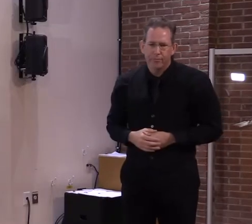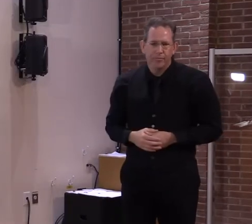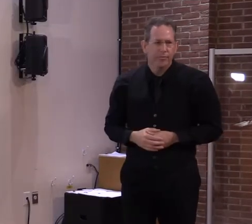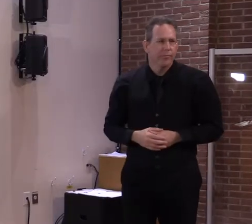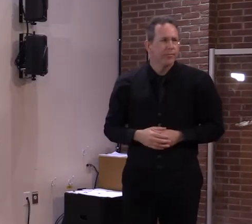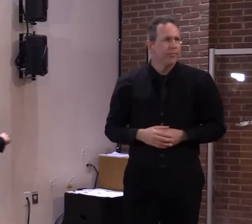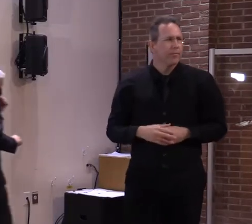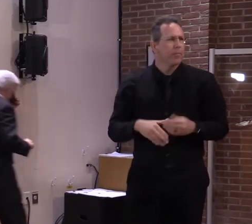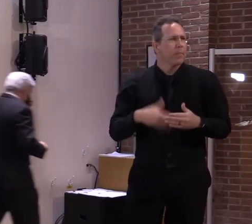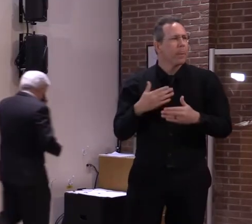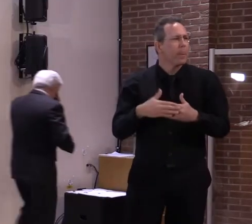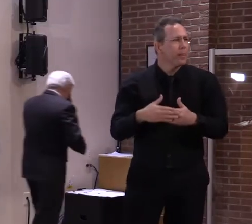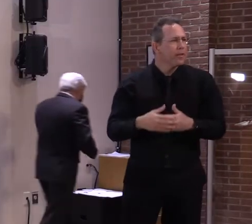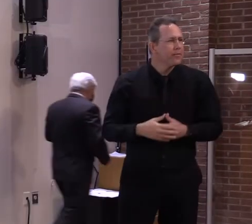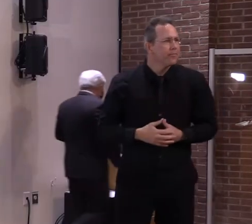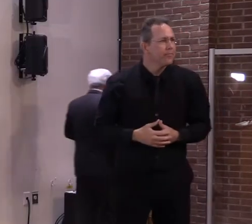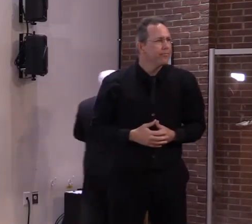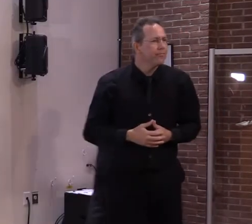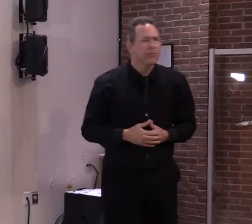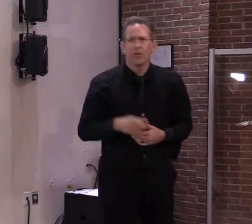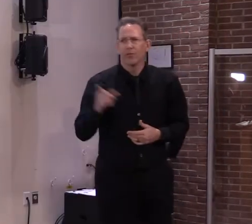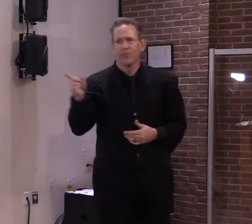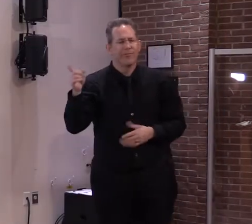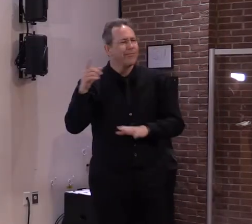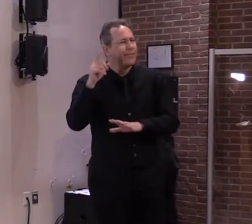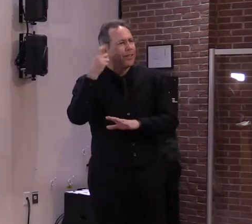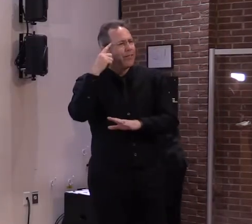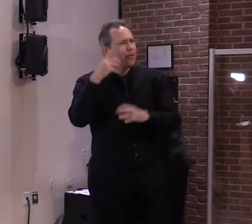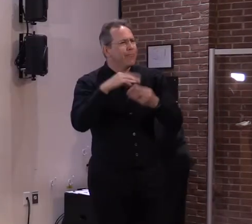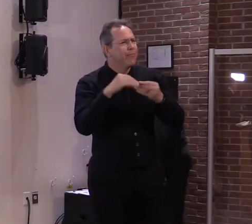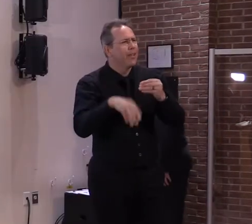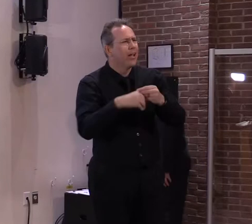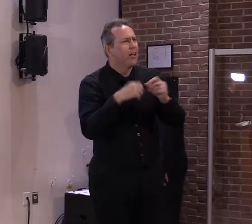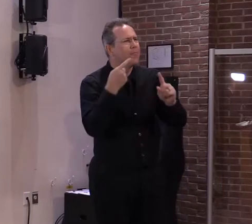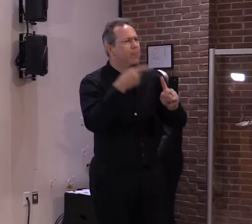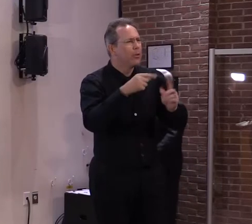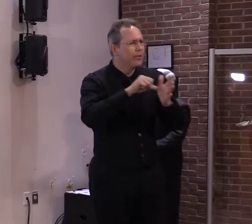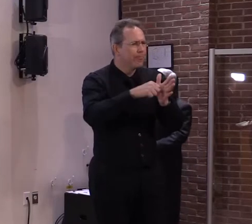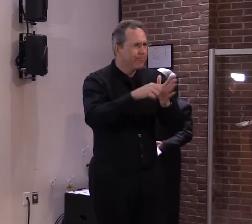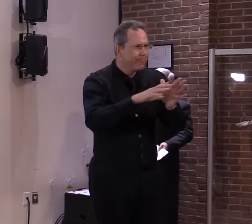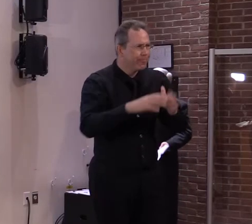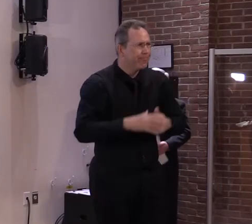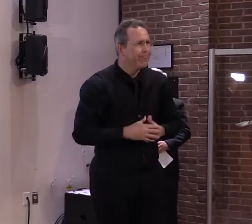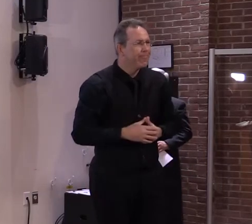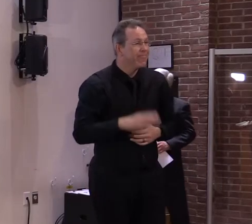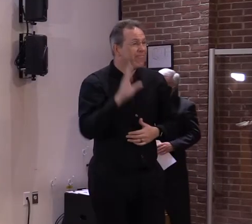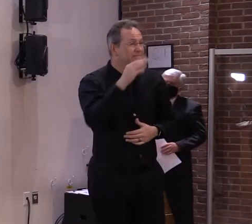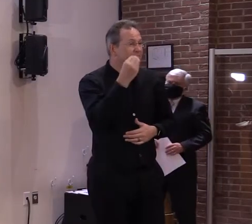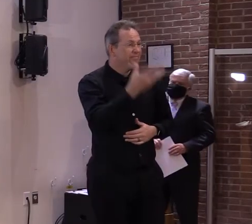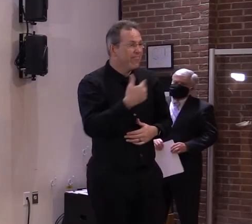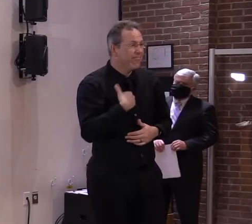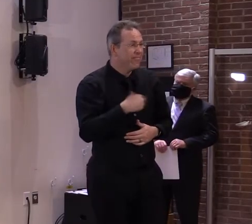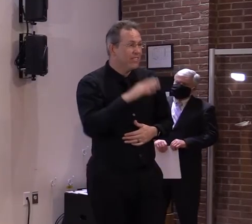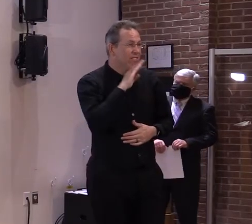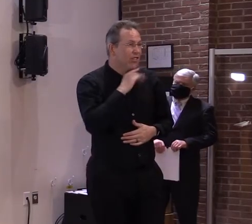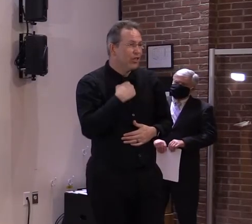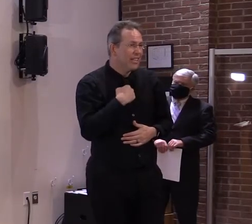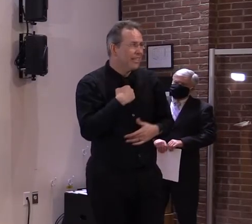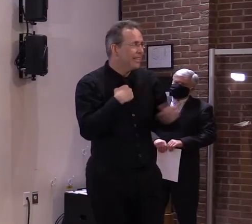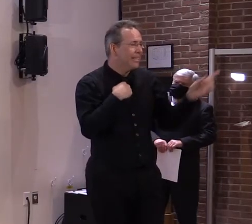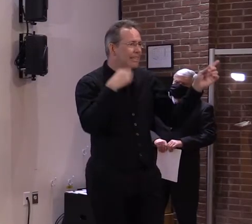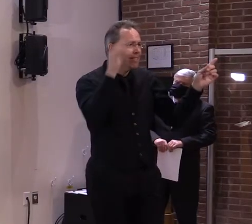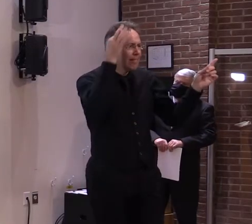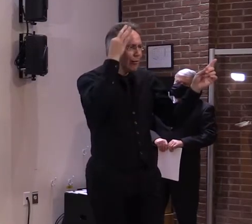Another point to be made is, as much as I'm frustrated by this federal contract with the individual